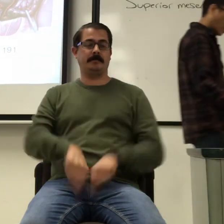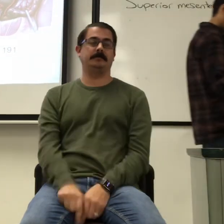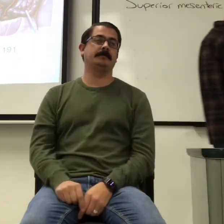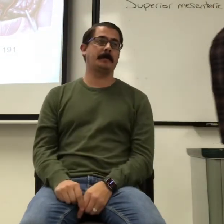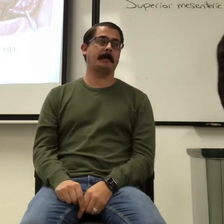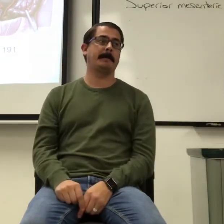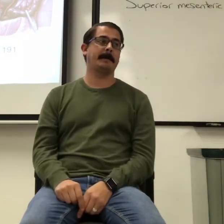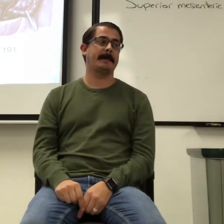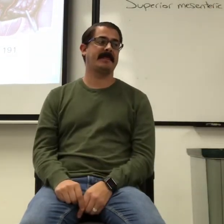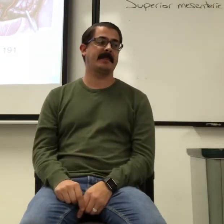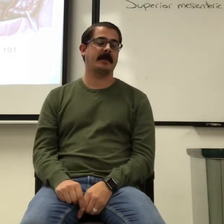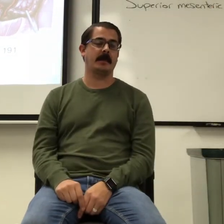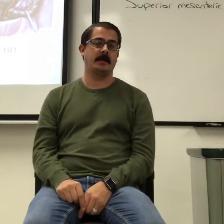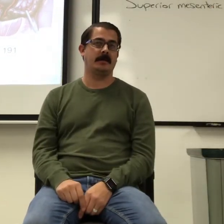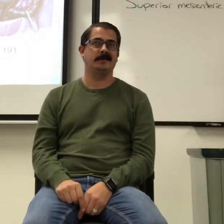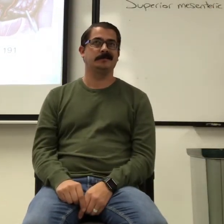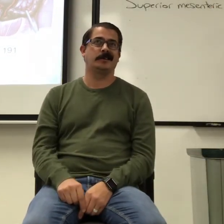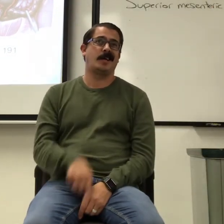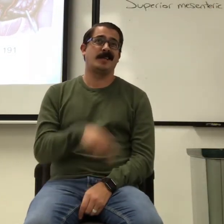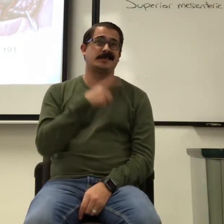So I'll just say that the